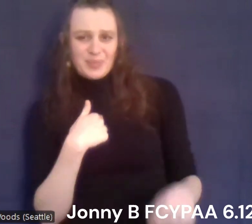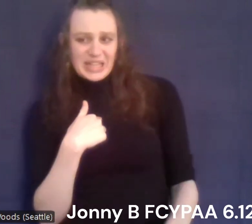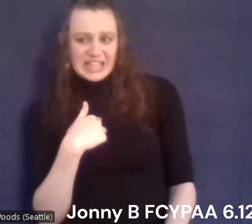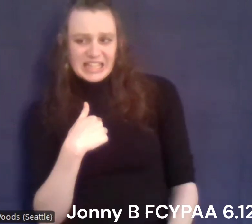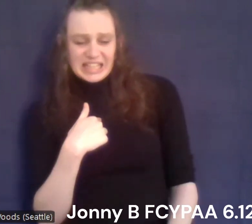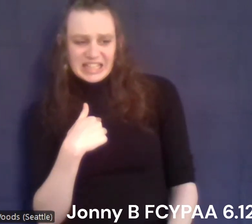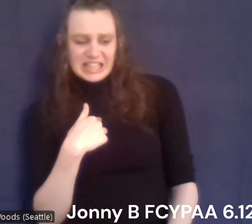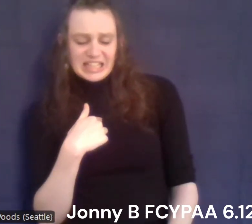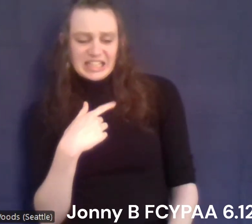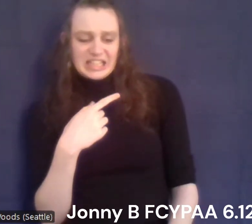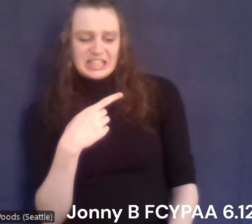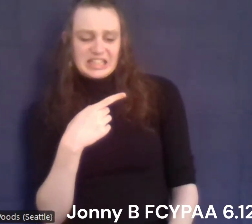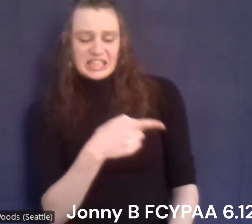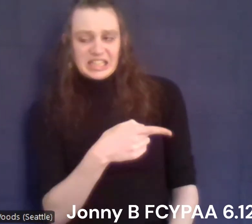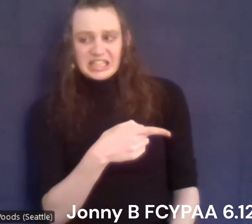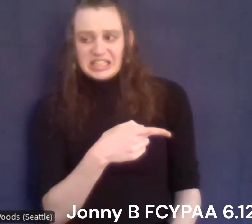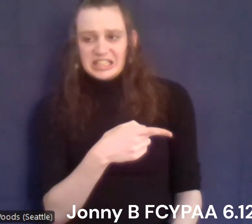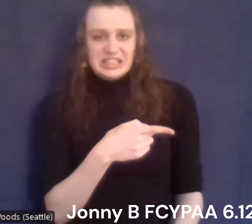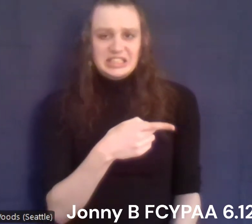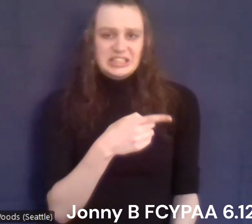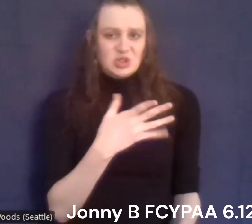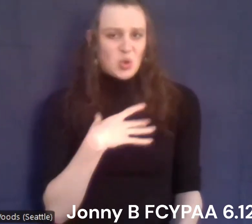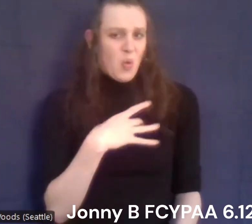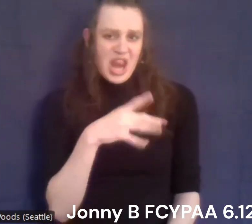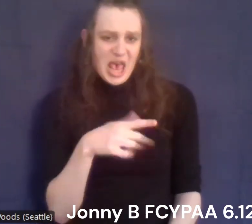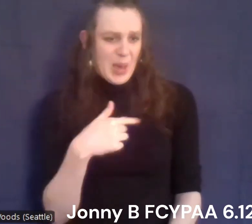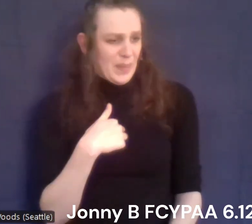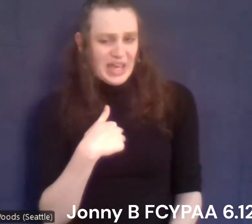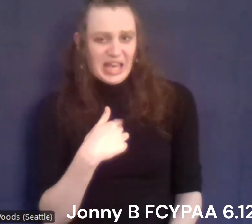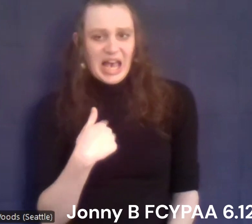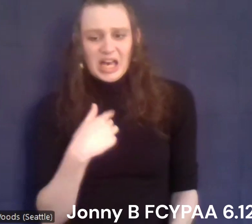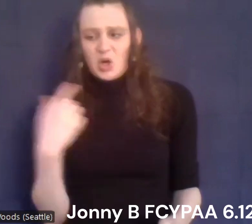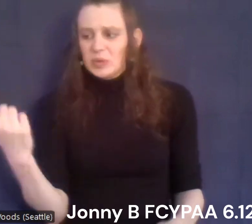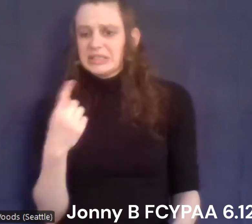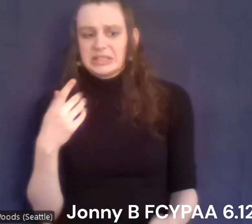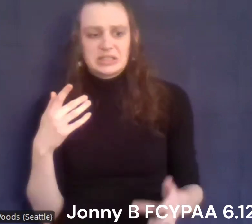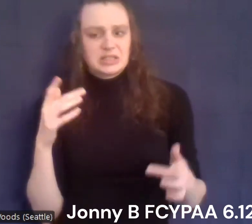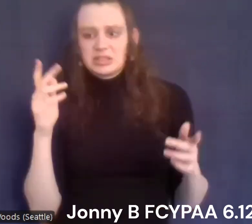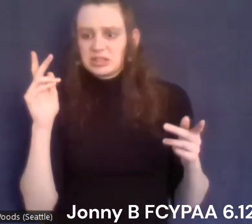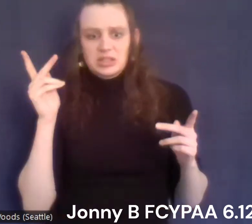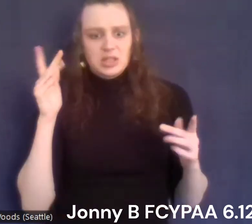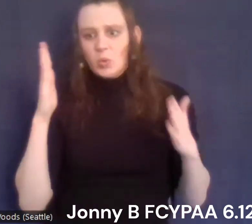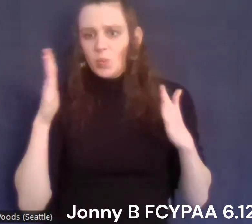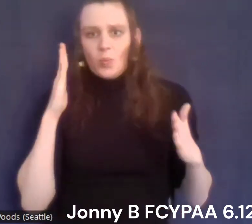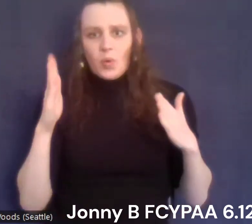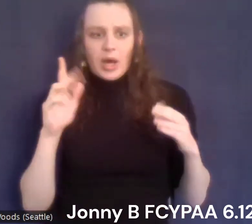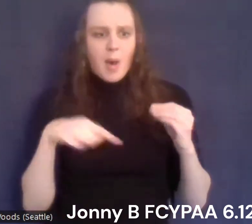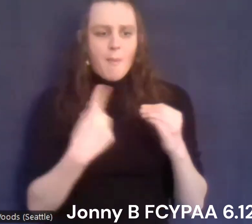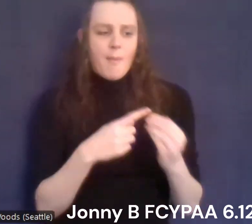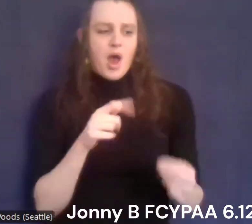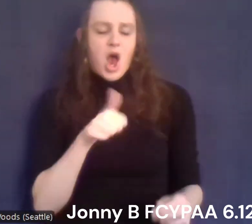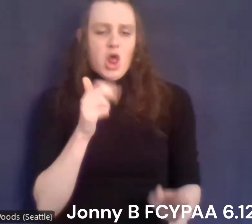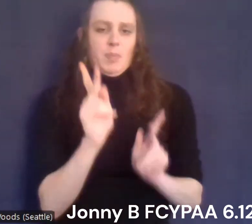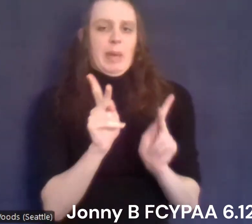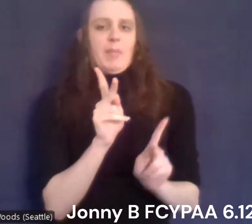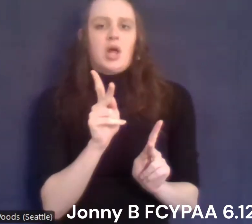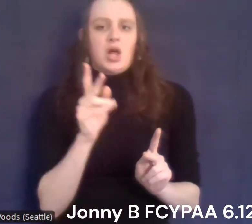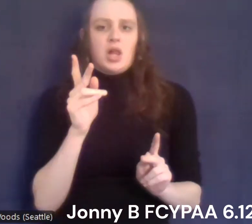way. That was all just kind of personal things I was dealing with, and didn't really ever have